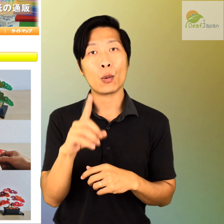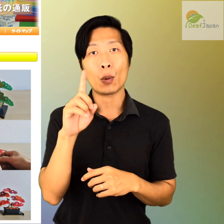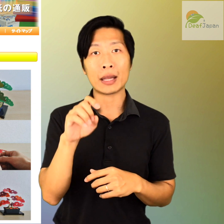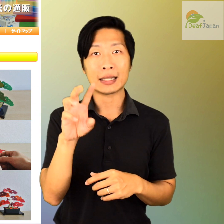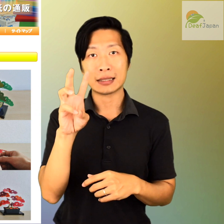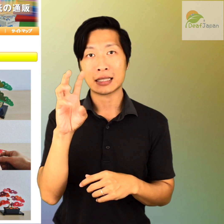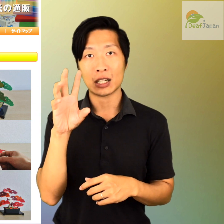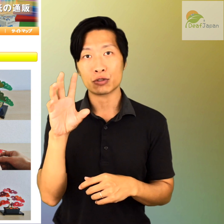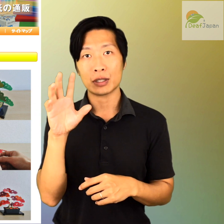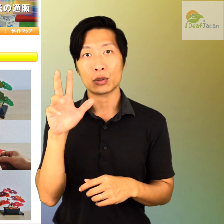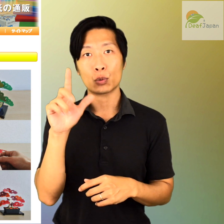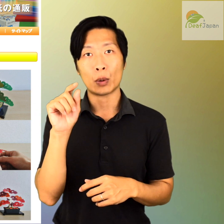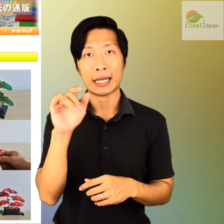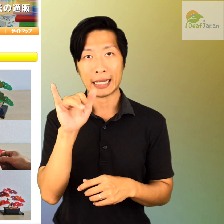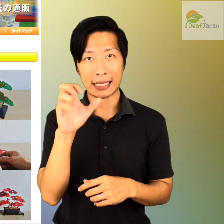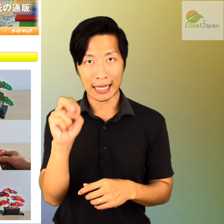for 1,620 yen,